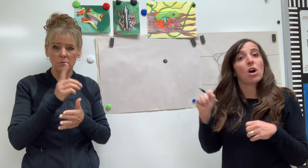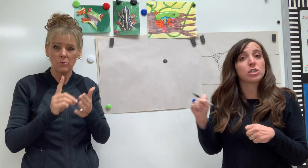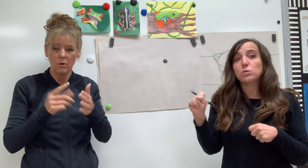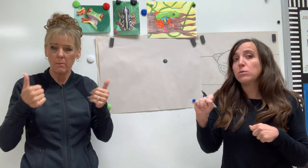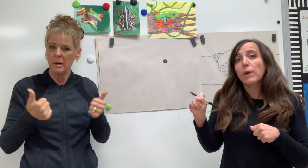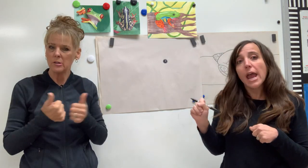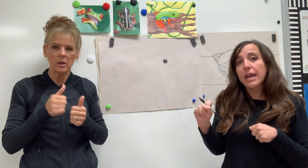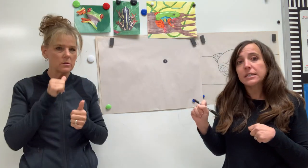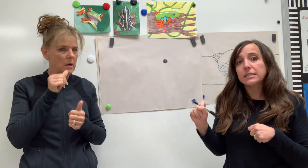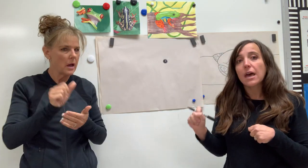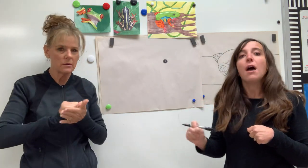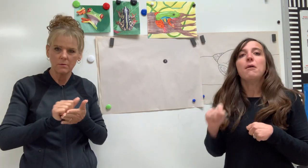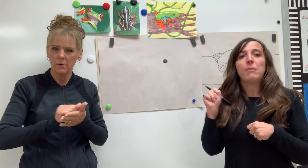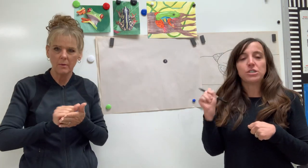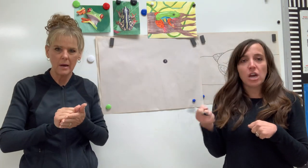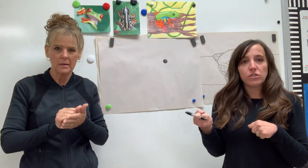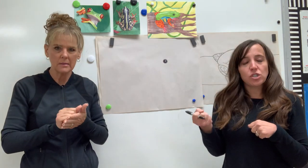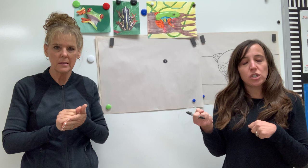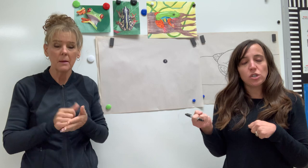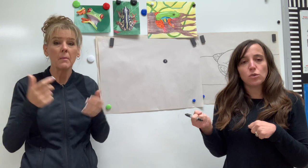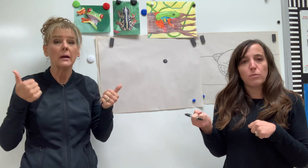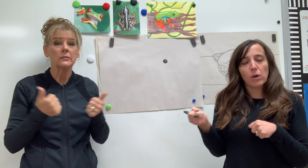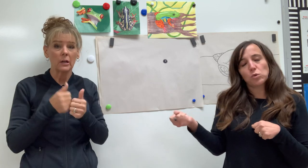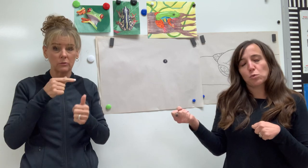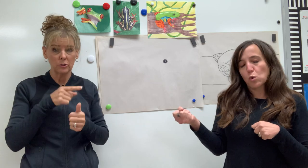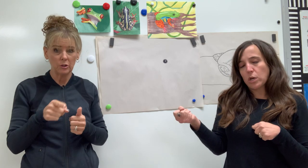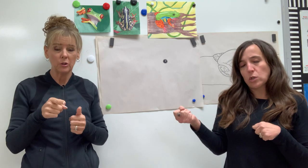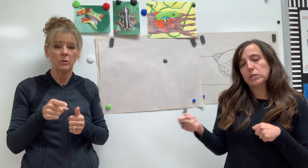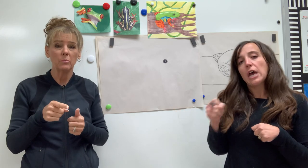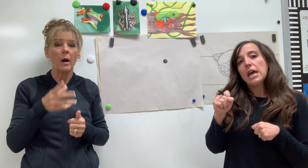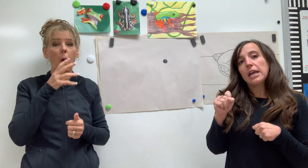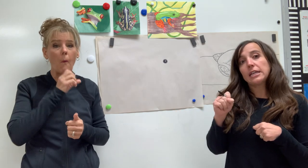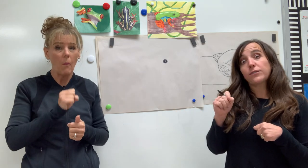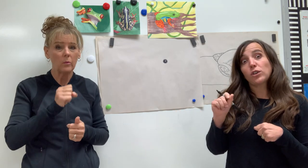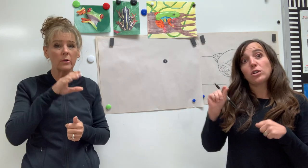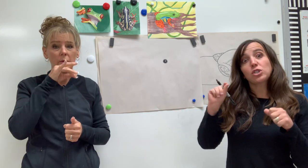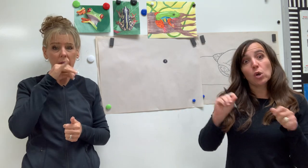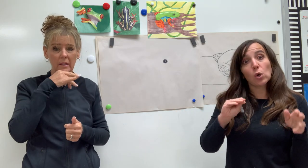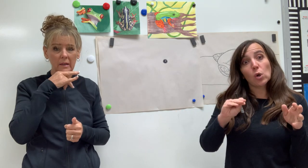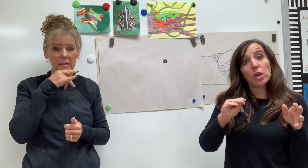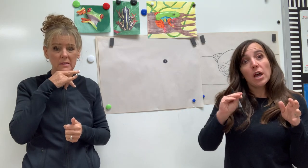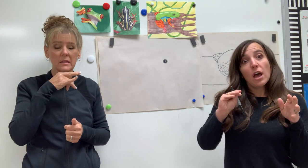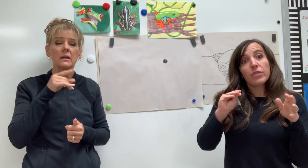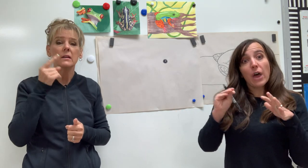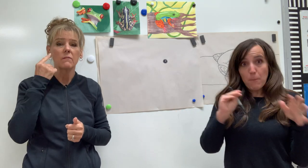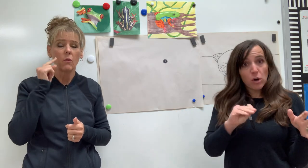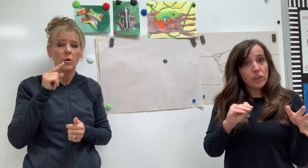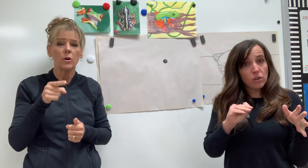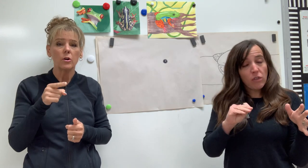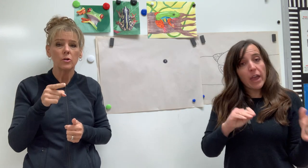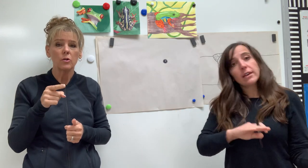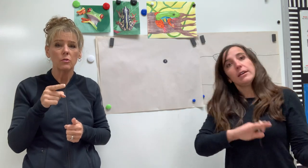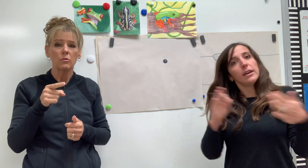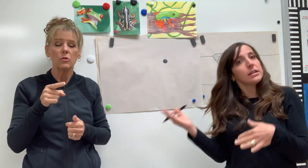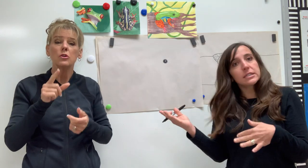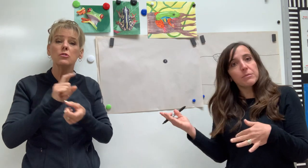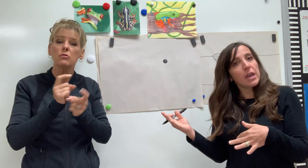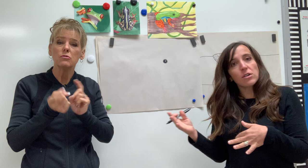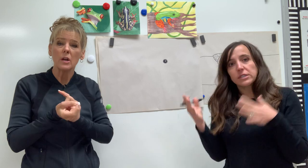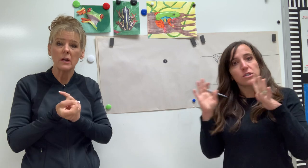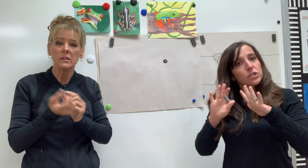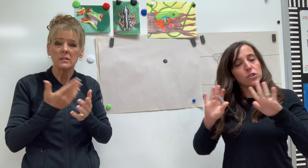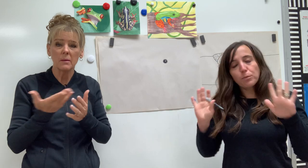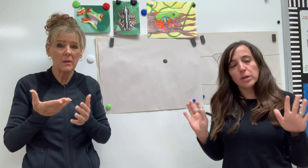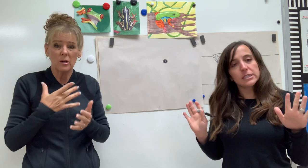to you is not to erase. My challenge to you, my older warriors, is for you to turn a mark that you don't like into